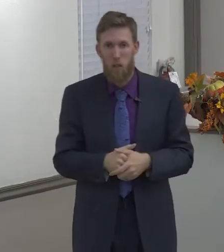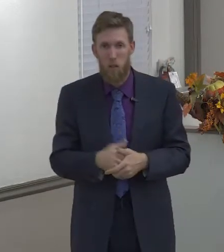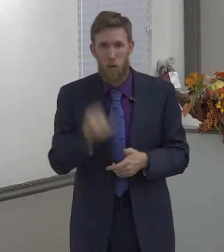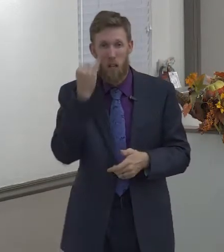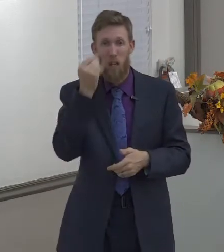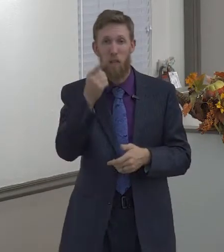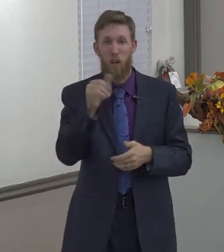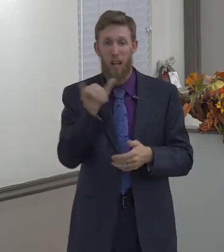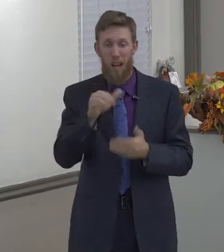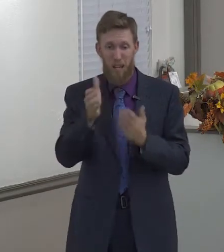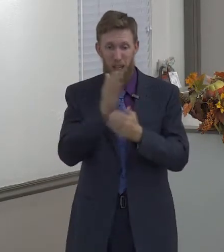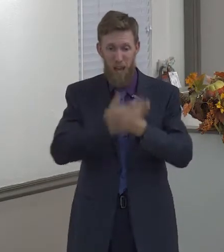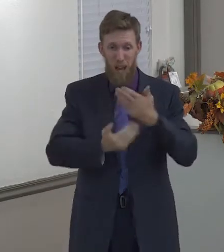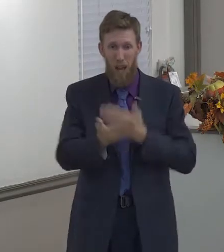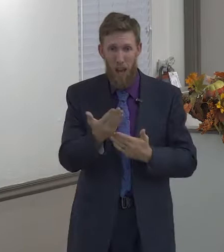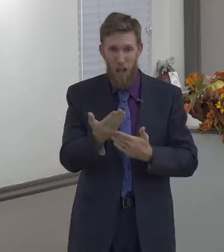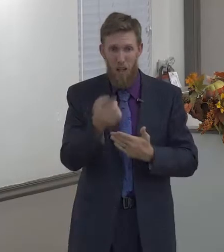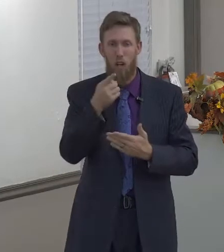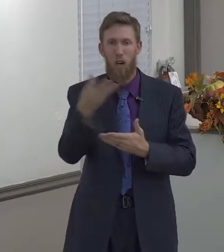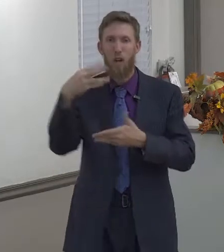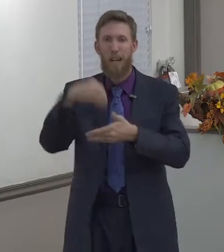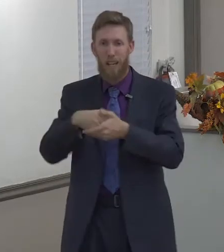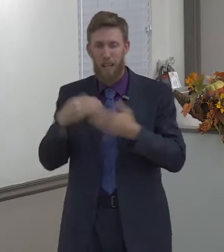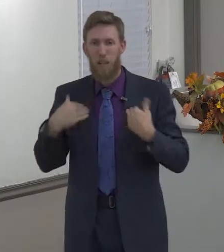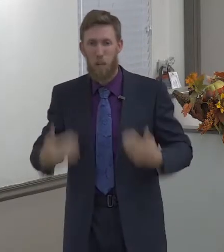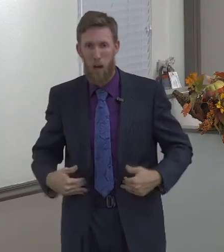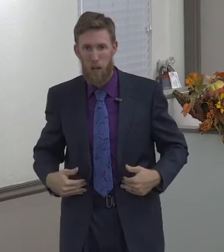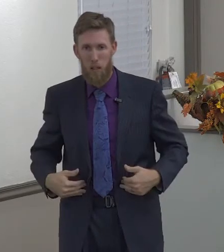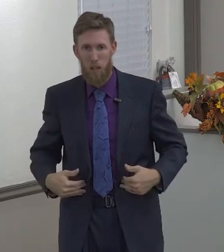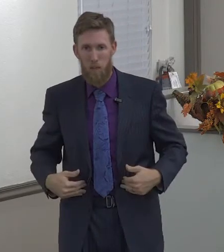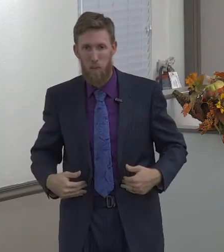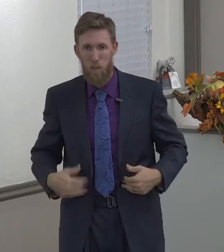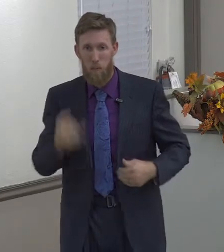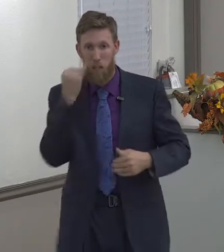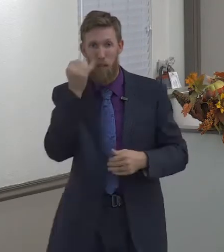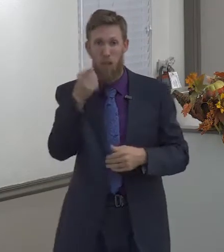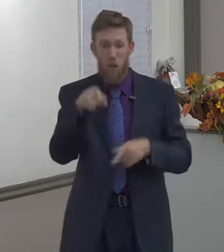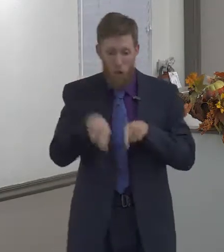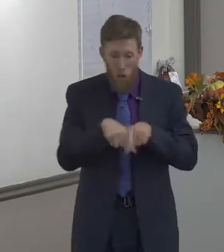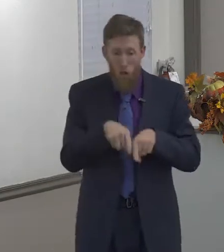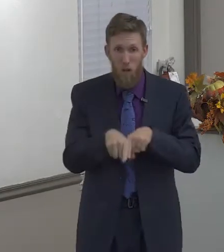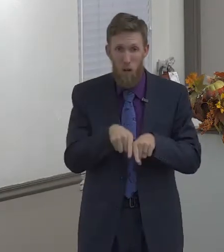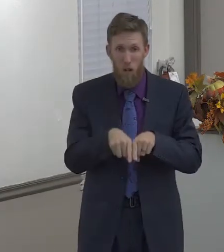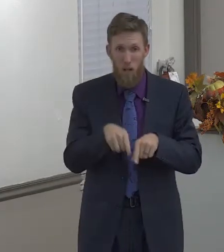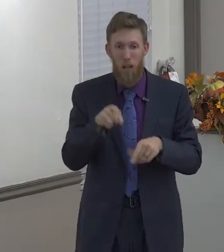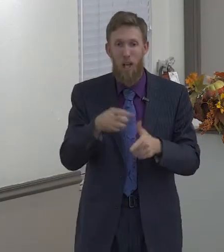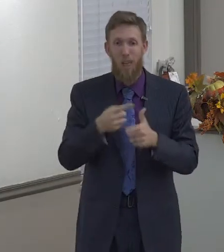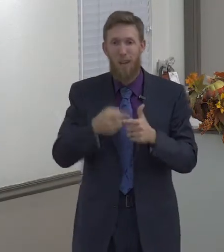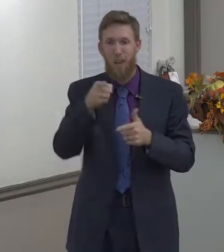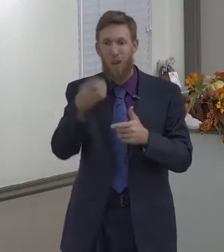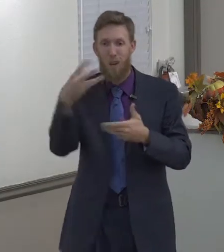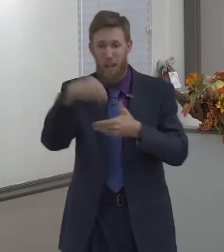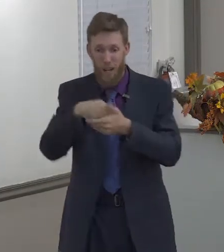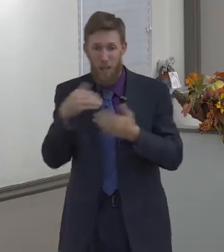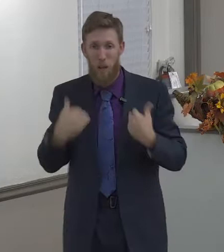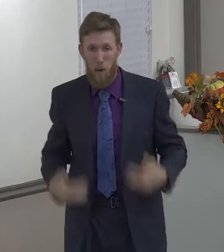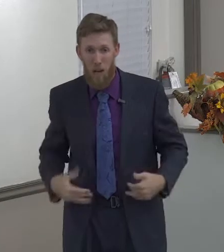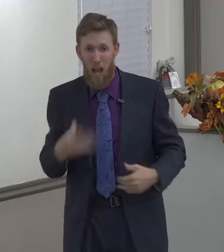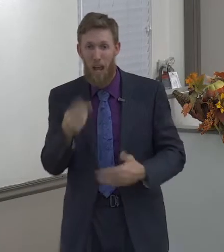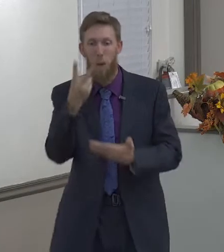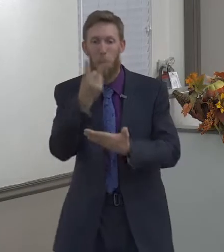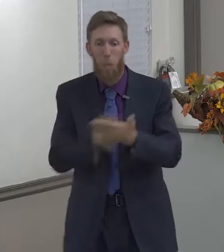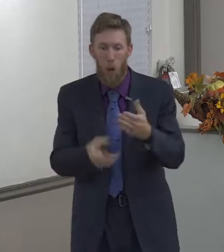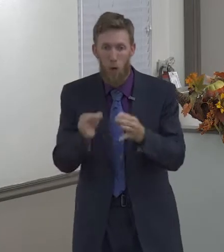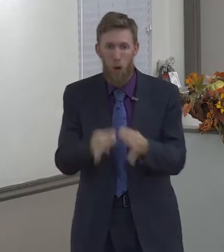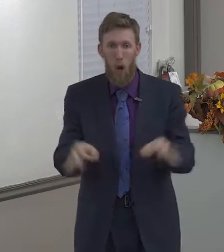what? You're a part of the body and a necessary part of the body. If you're the eye, if you're the ear, if you're the nose, the tongue, you are a part